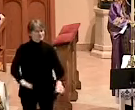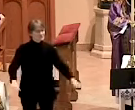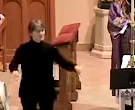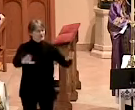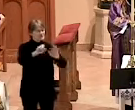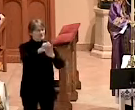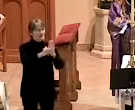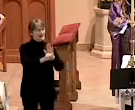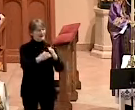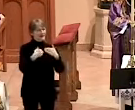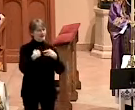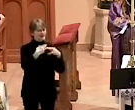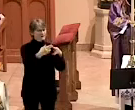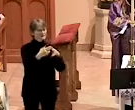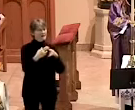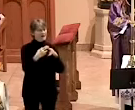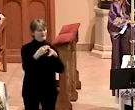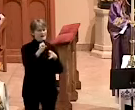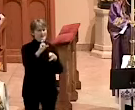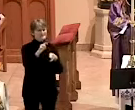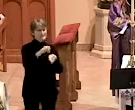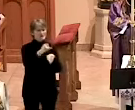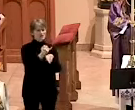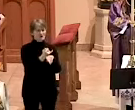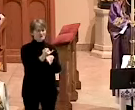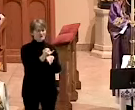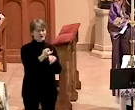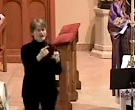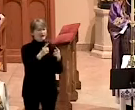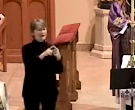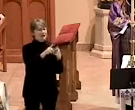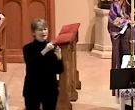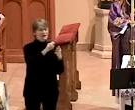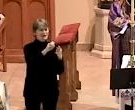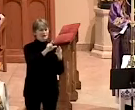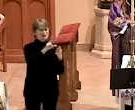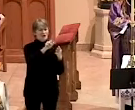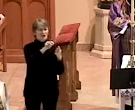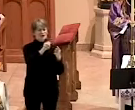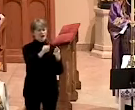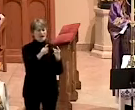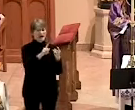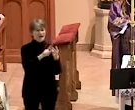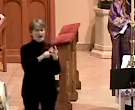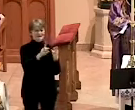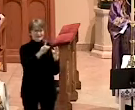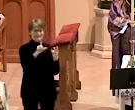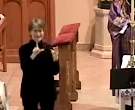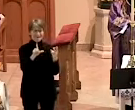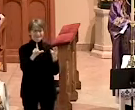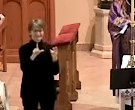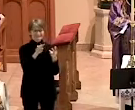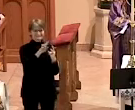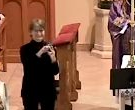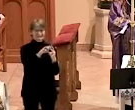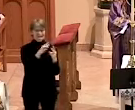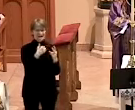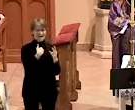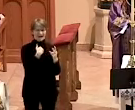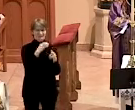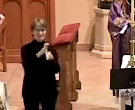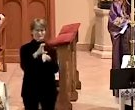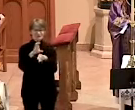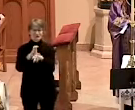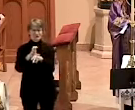us, I should say, Tolna, North Dakota, and we. So we are churches